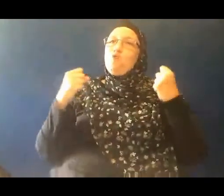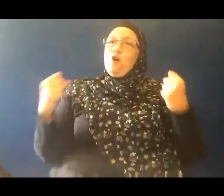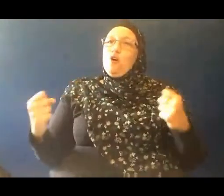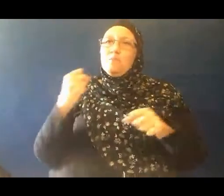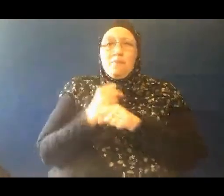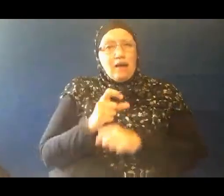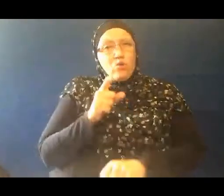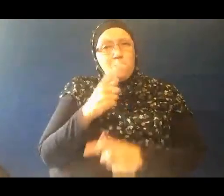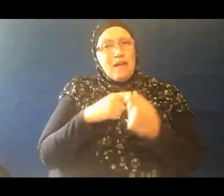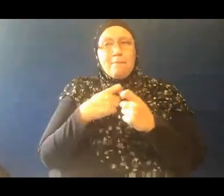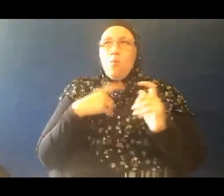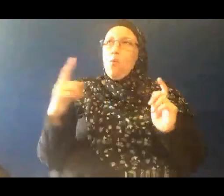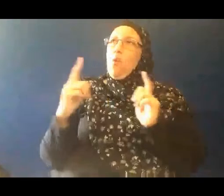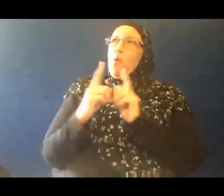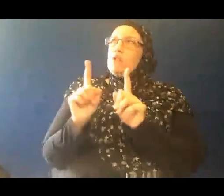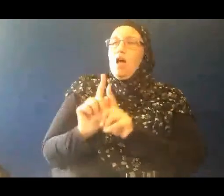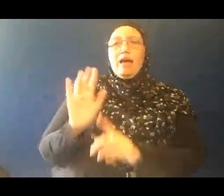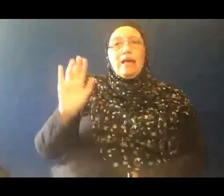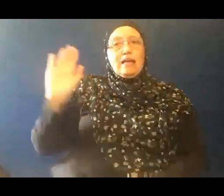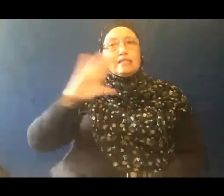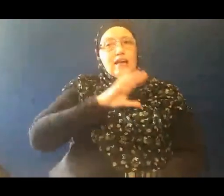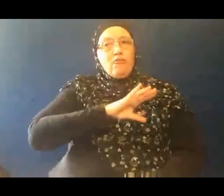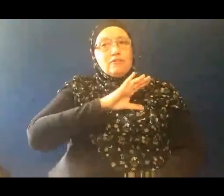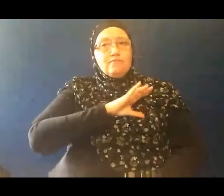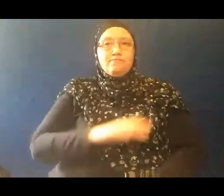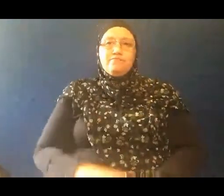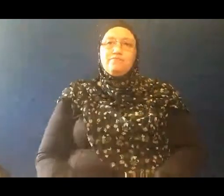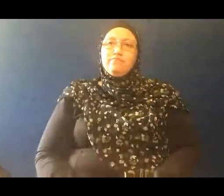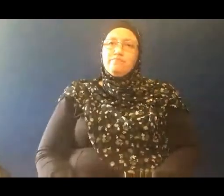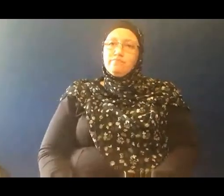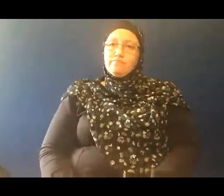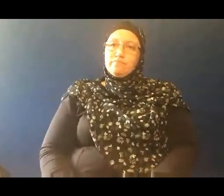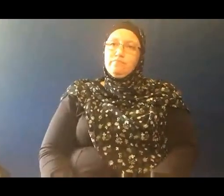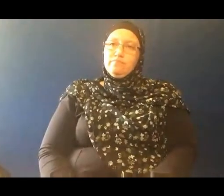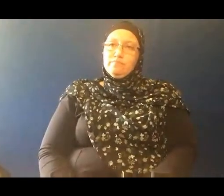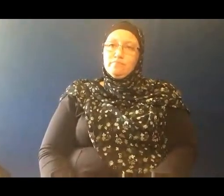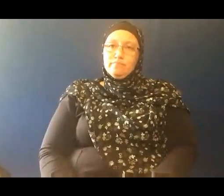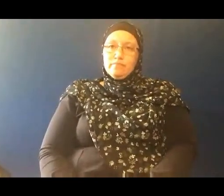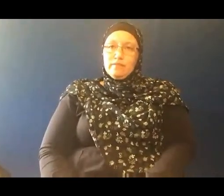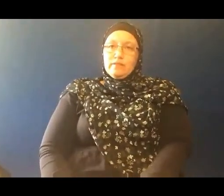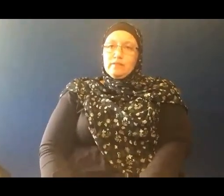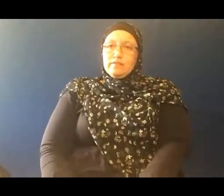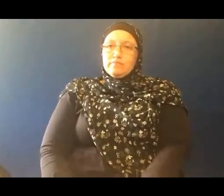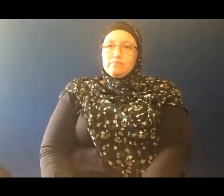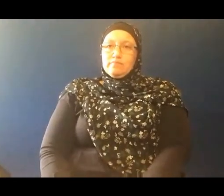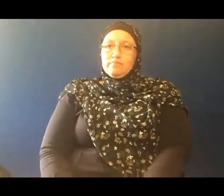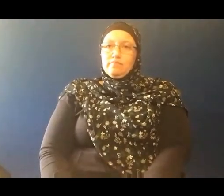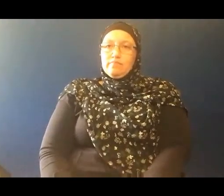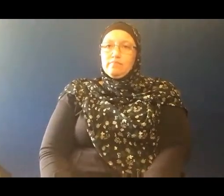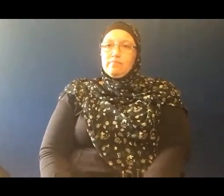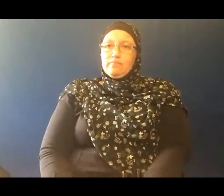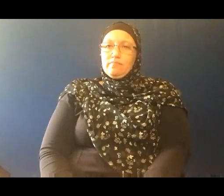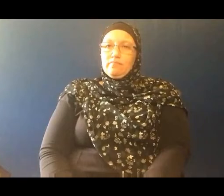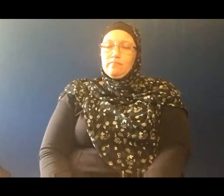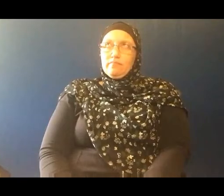himself, as I will tell you. Higher level of this patience, that was patience against calamities of life,